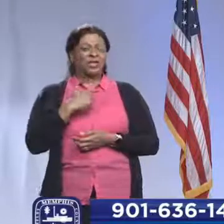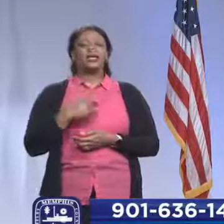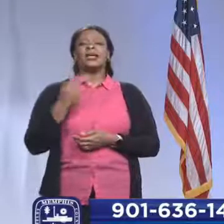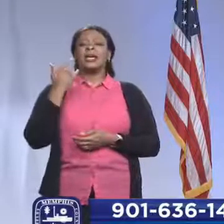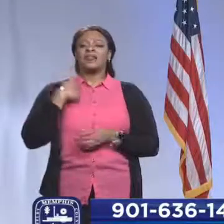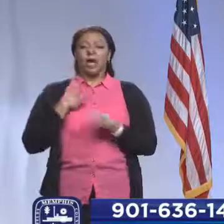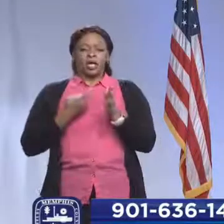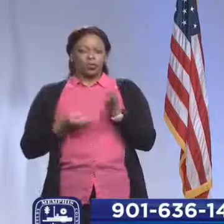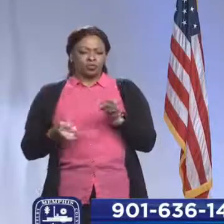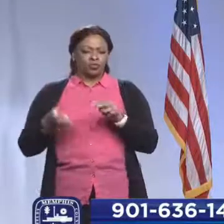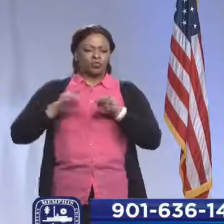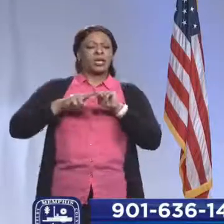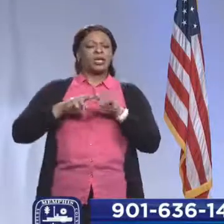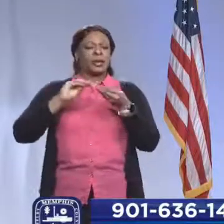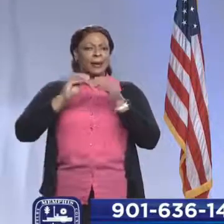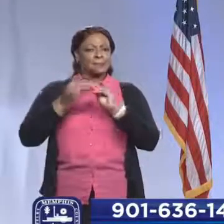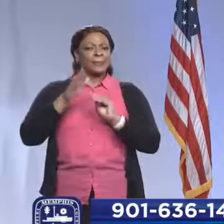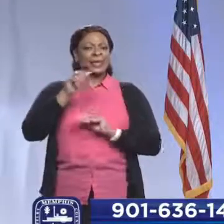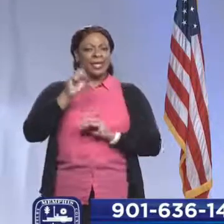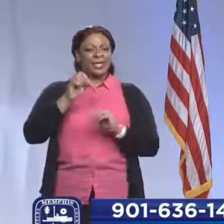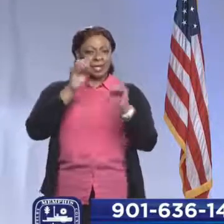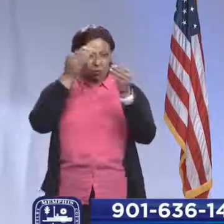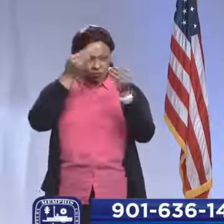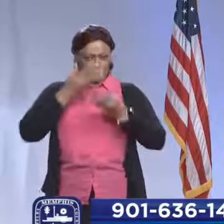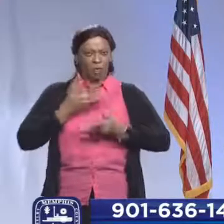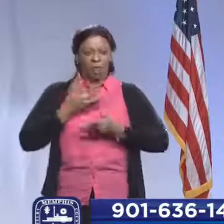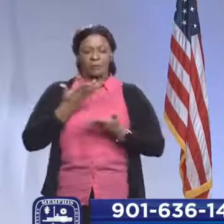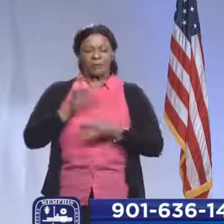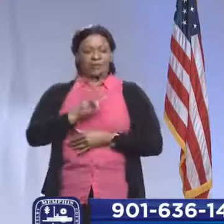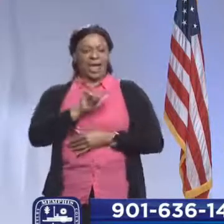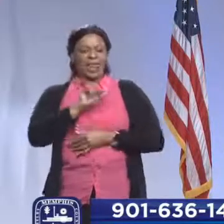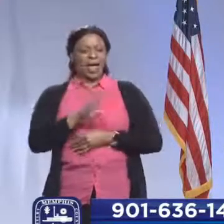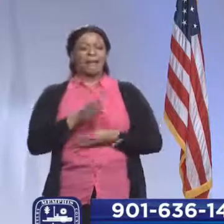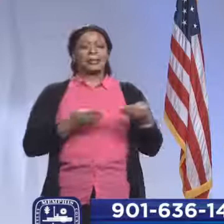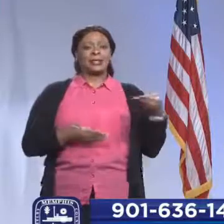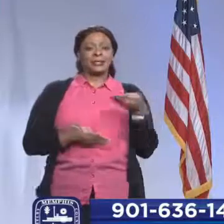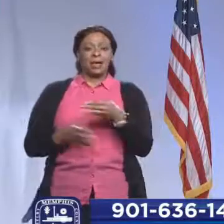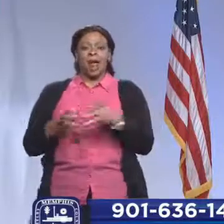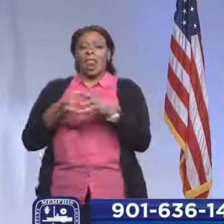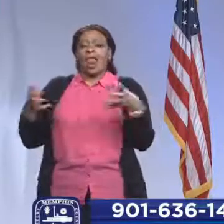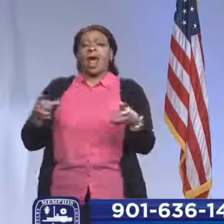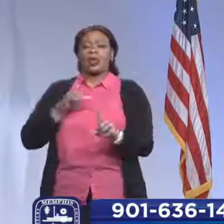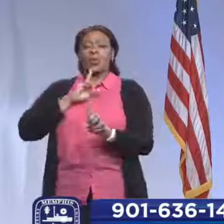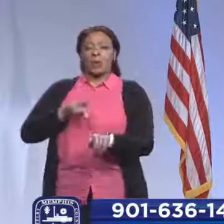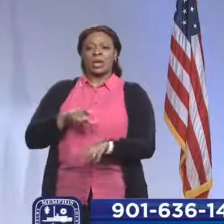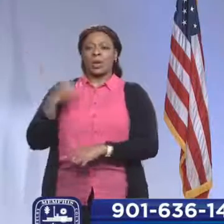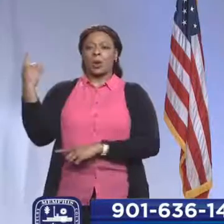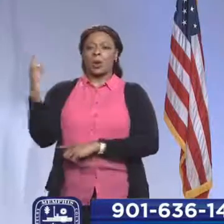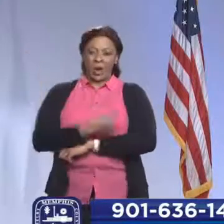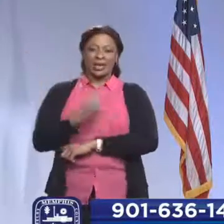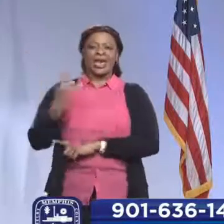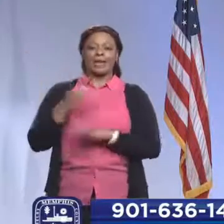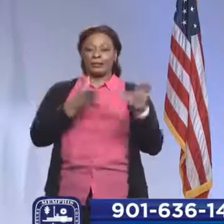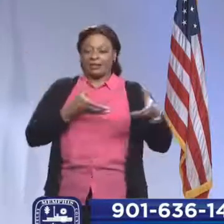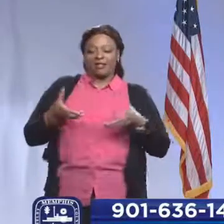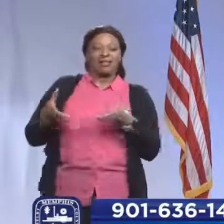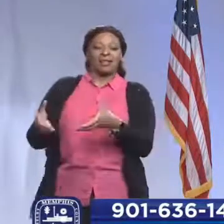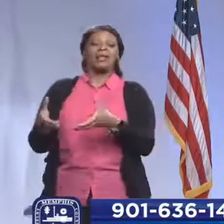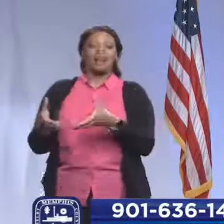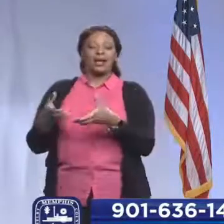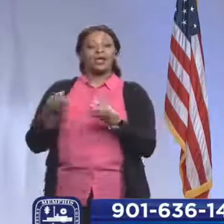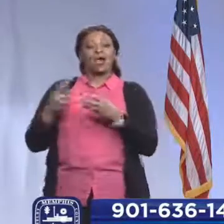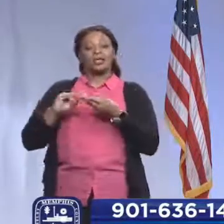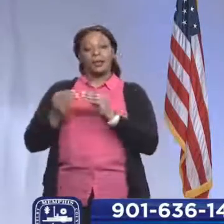jump in reported cases, it may be that the lab submitted a bunch of reports in one given day. We also look